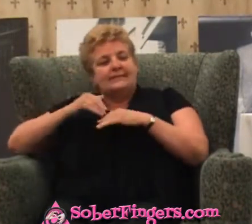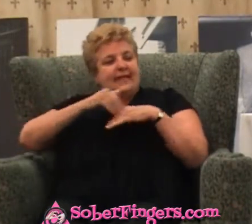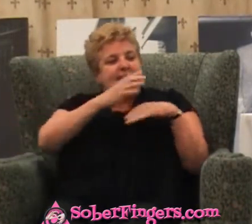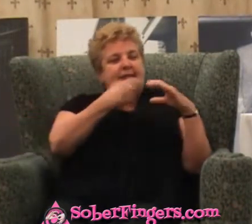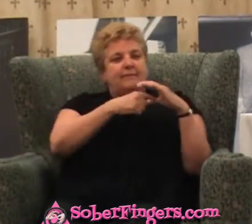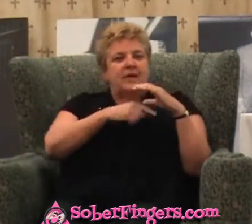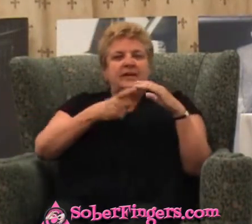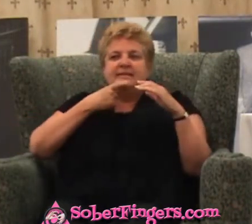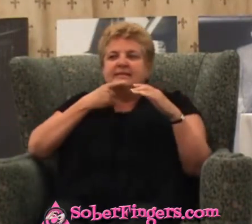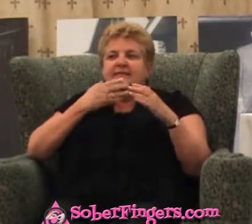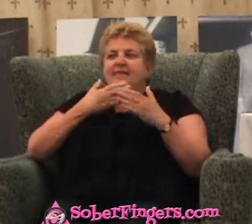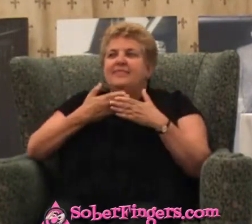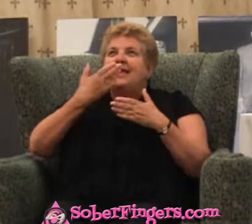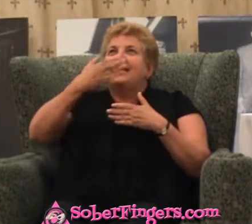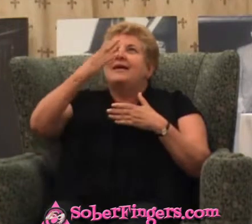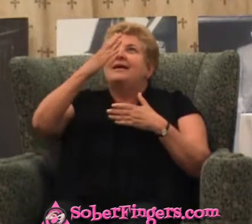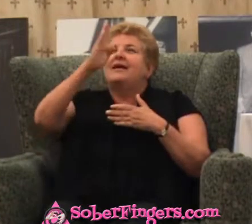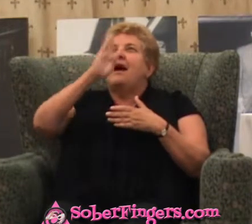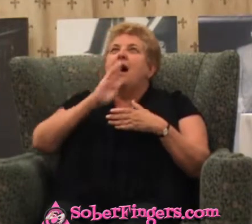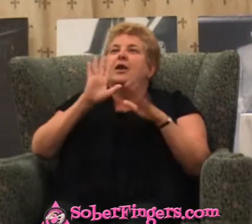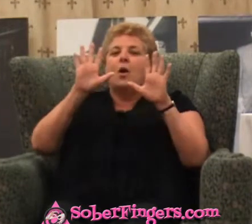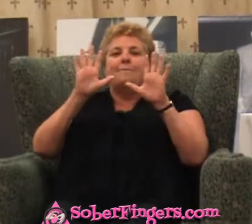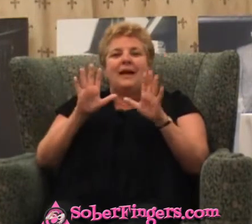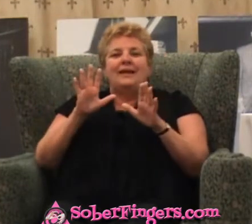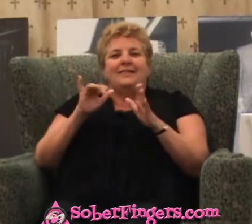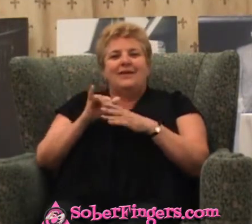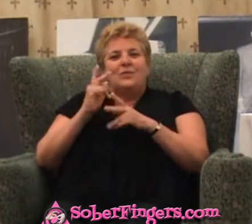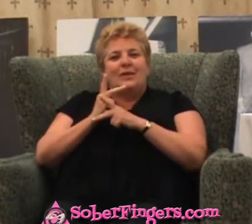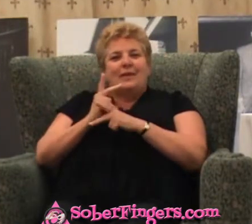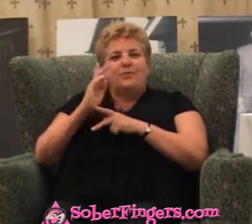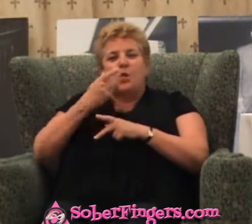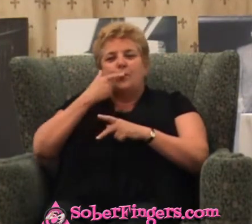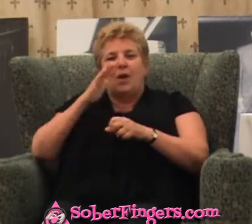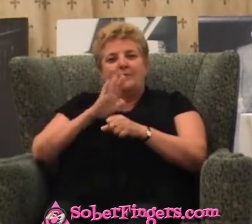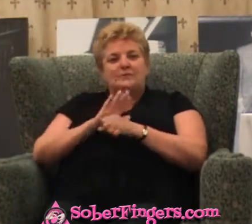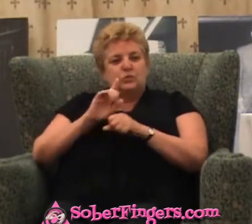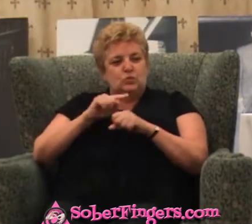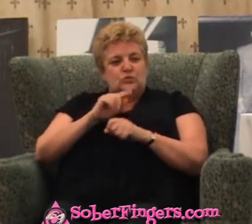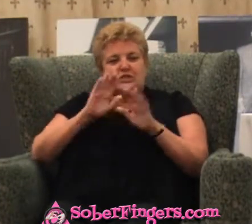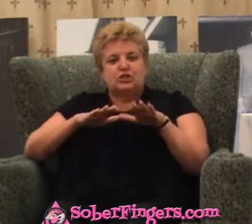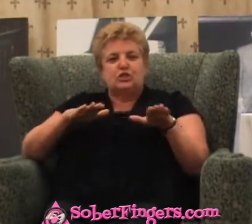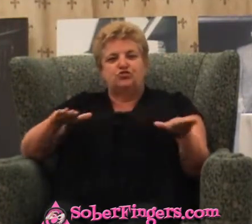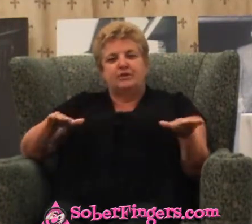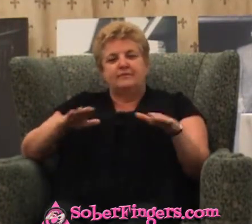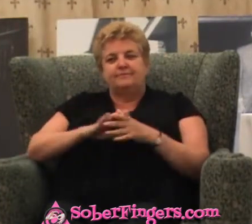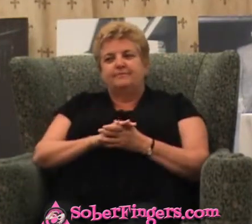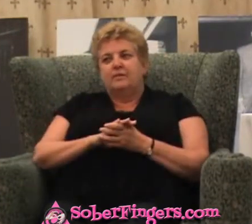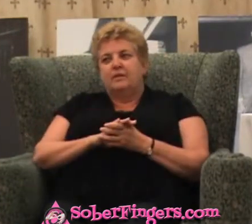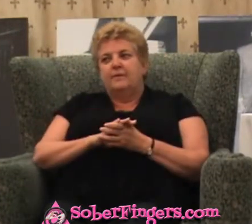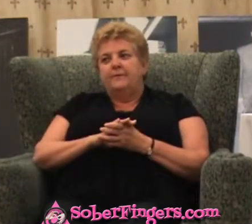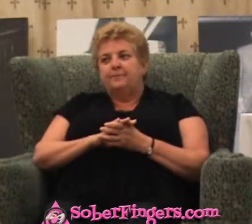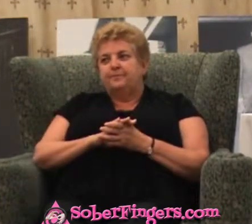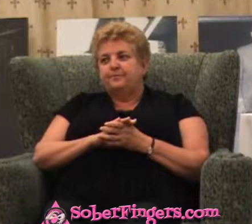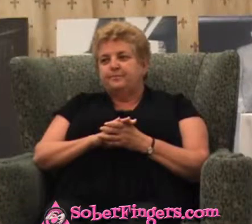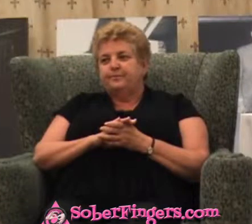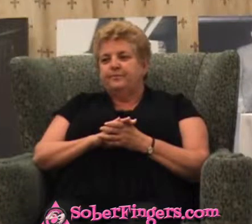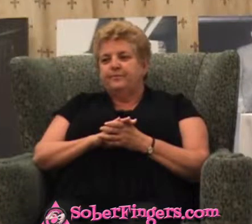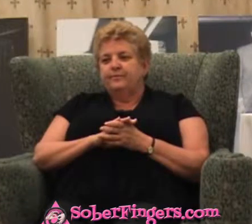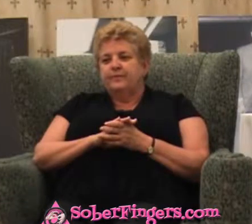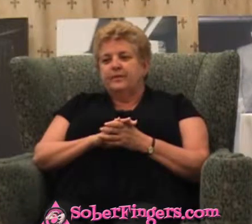God Almighty that you've kept your promise to the children, to the Maasai children. And we started this wonderful relationship.